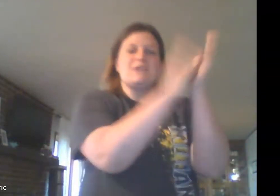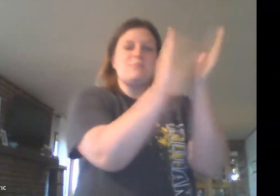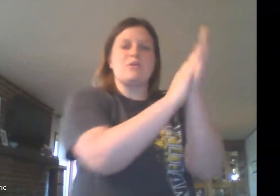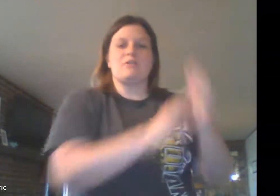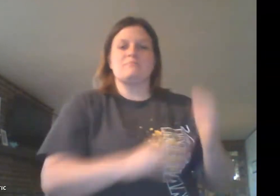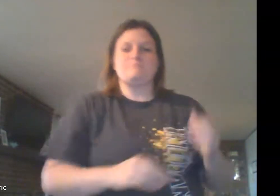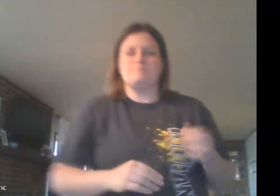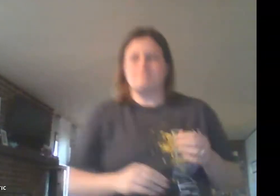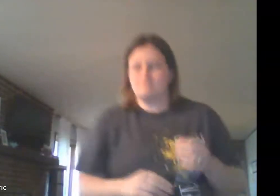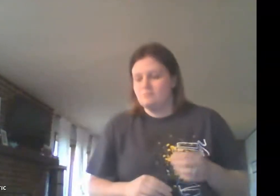December,